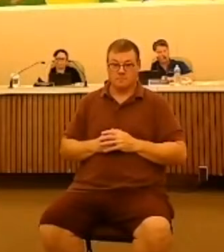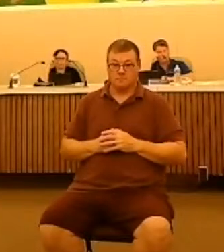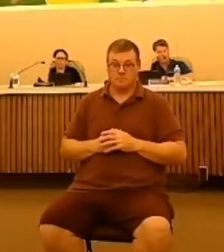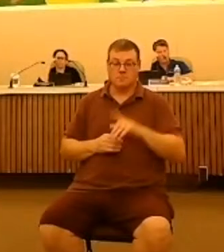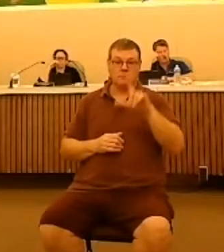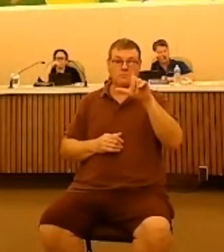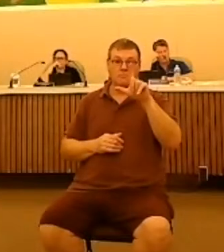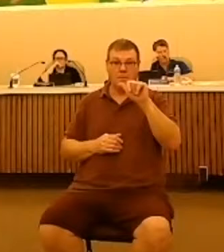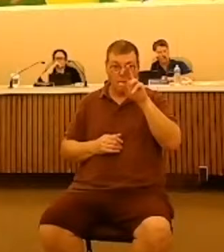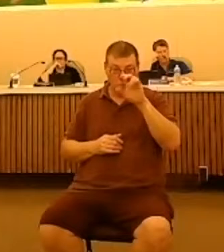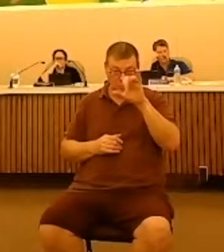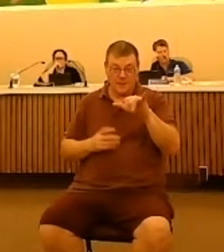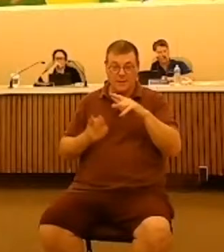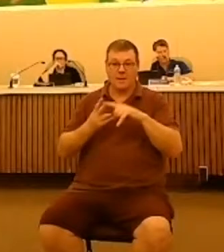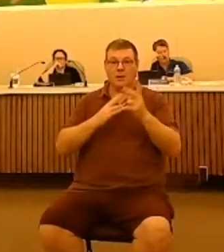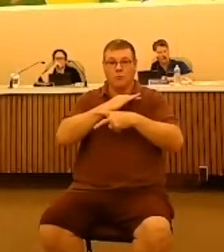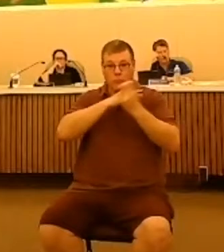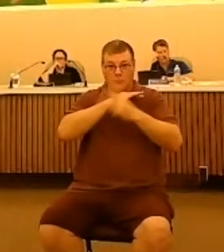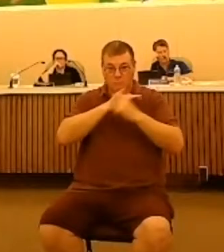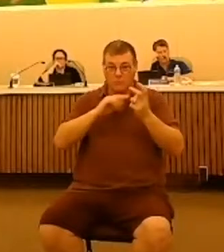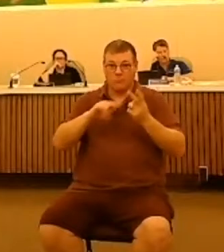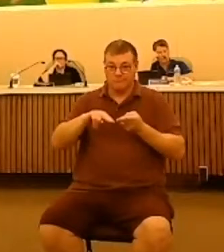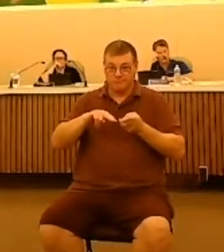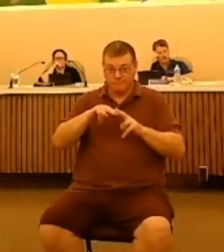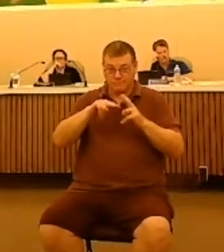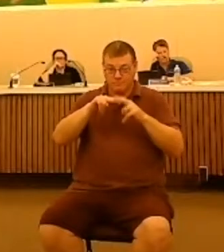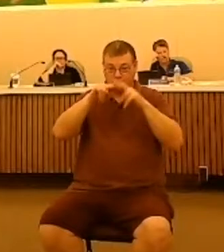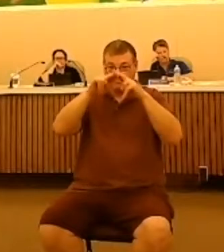larceny and robbery seem to be on the rise.